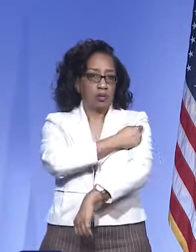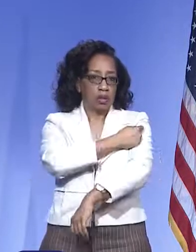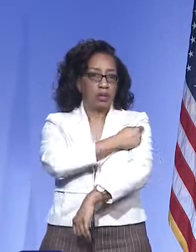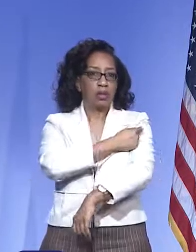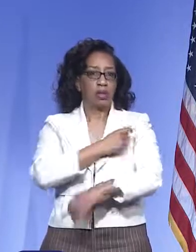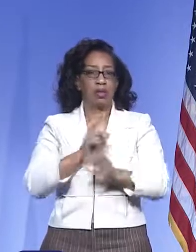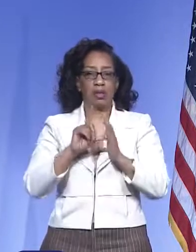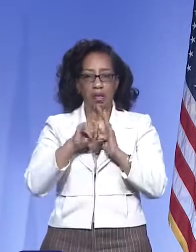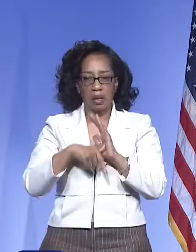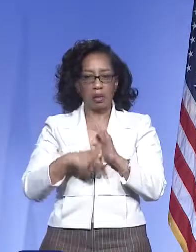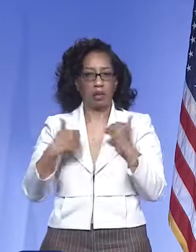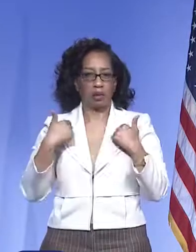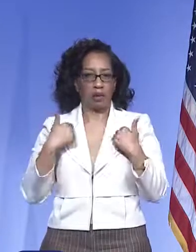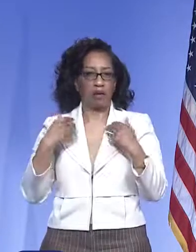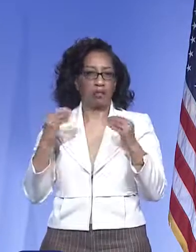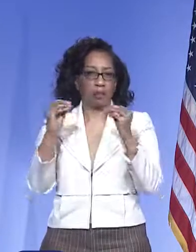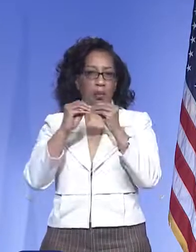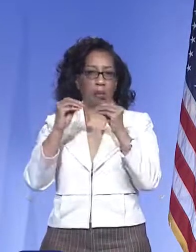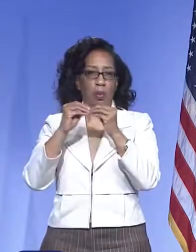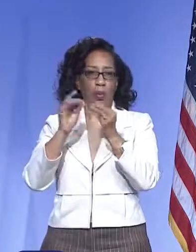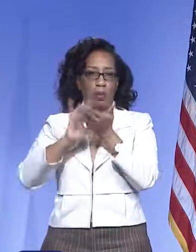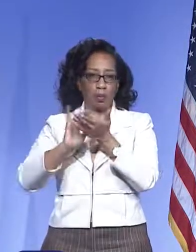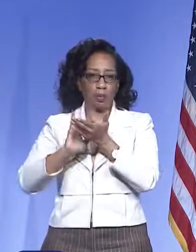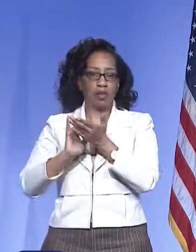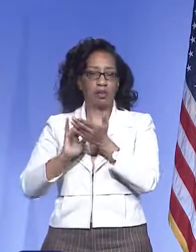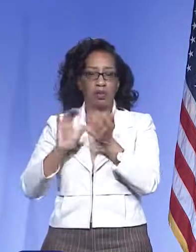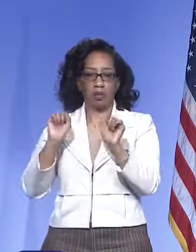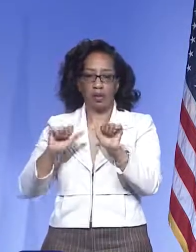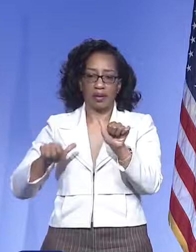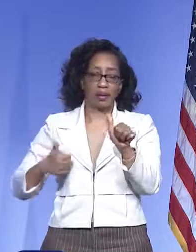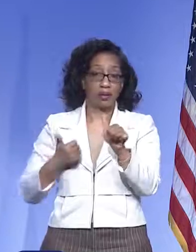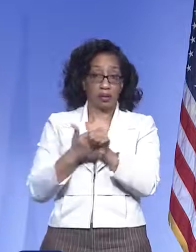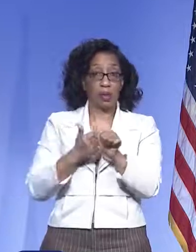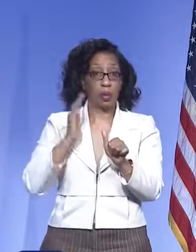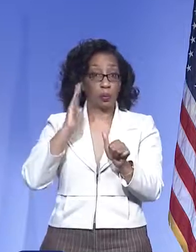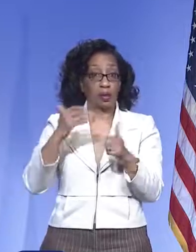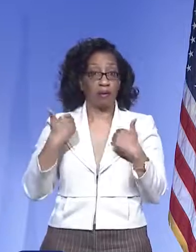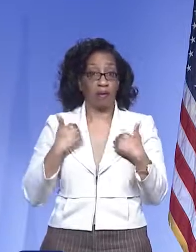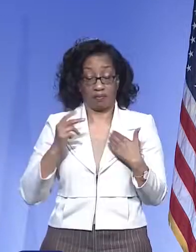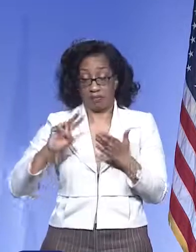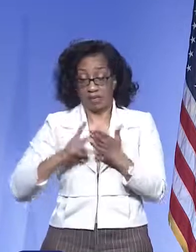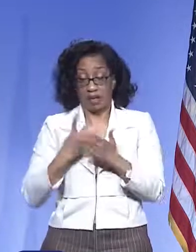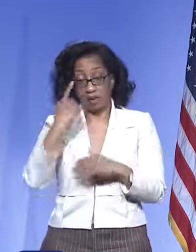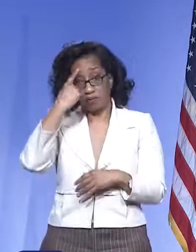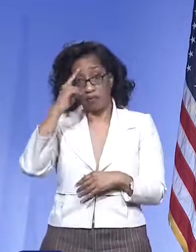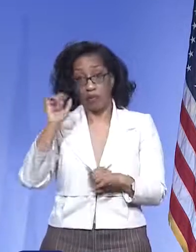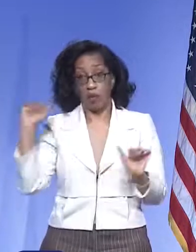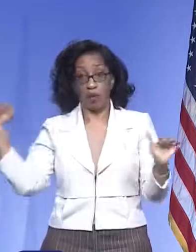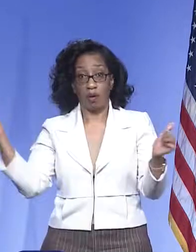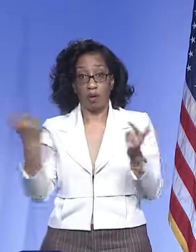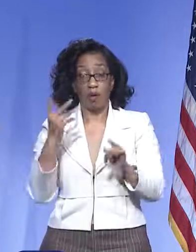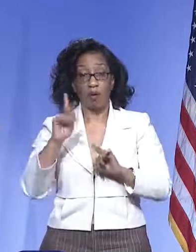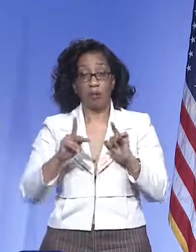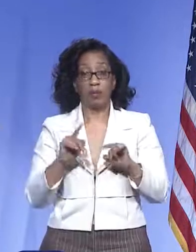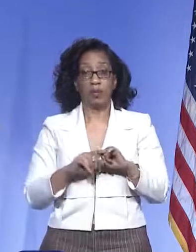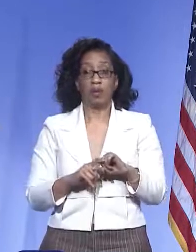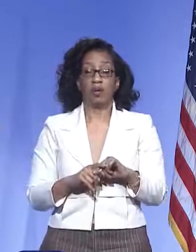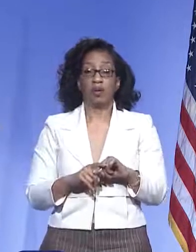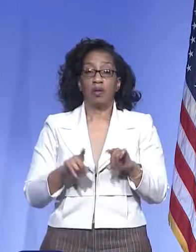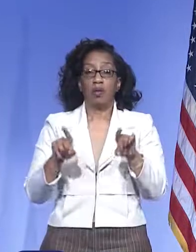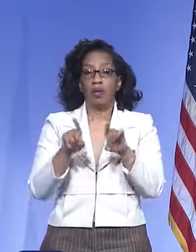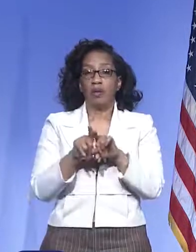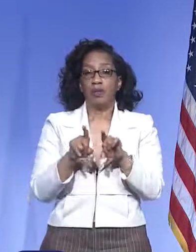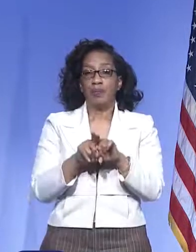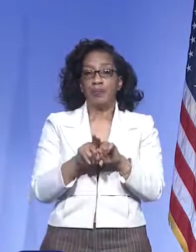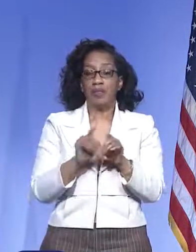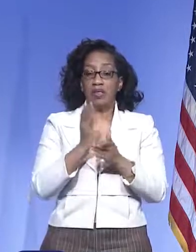up. So the answer is yes, we will have a second dose for everyone. The answer is likely yes, that just like